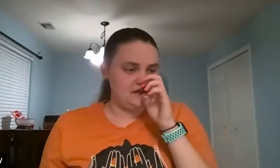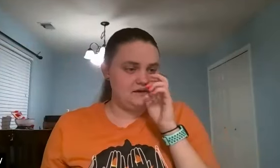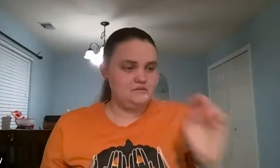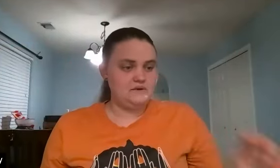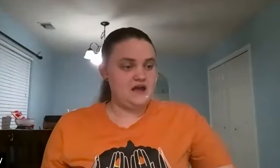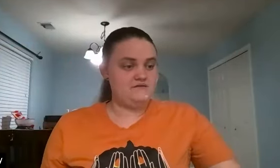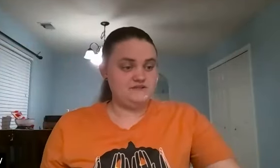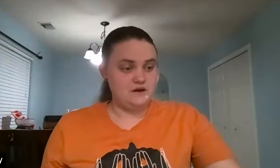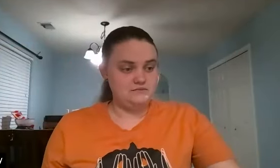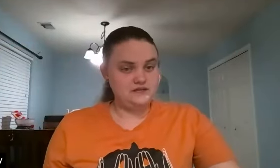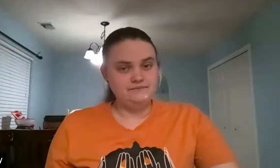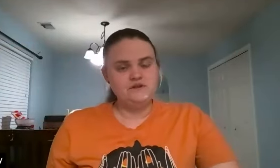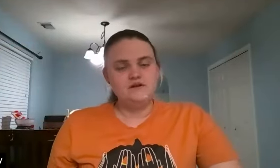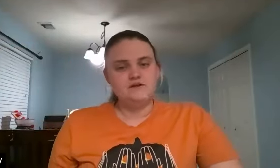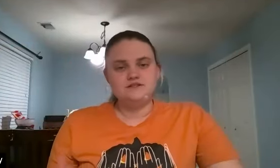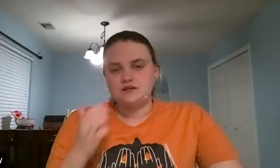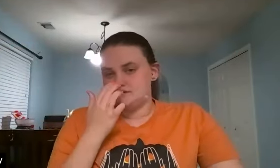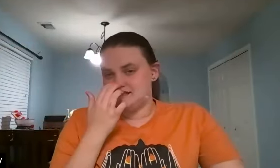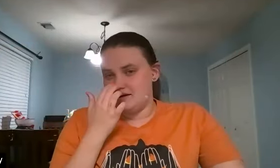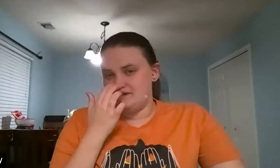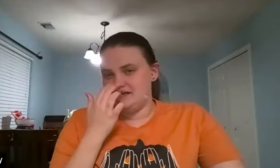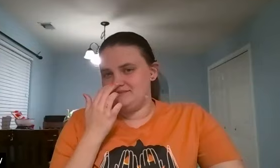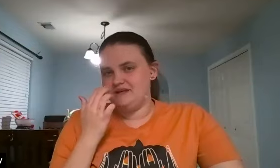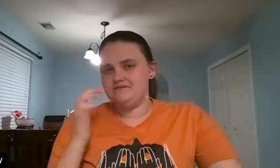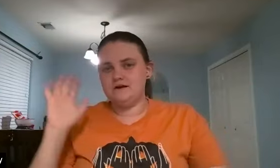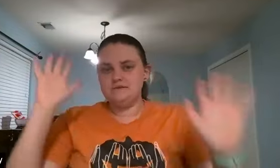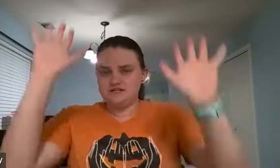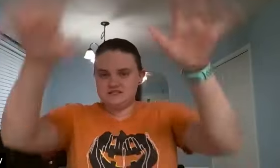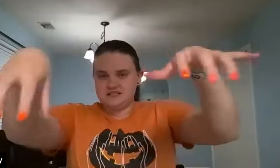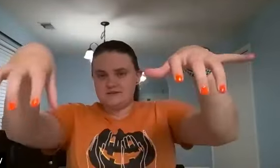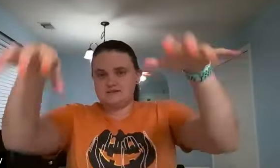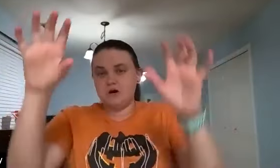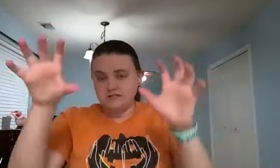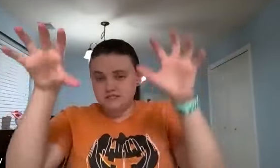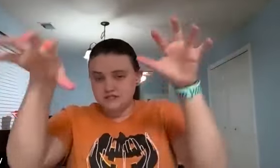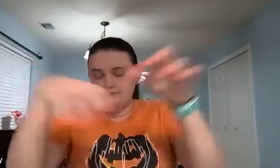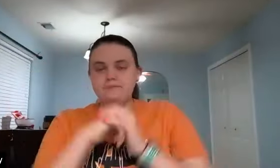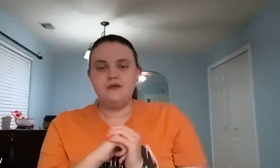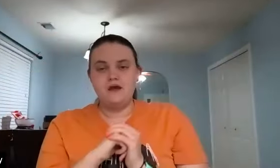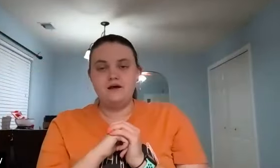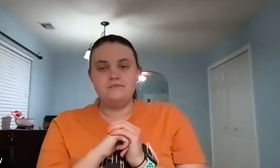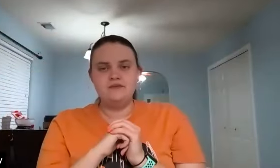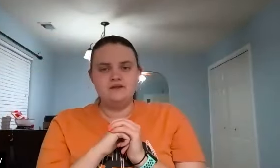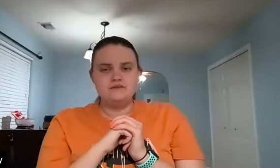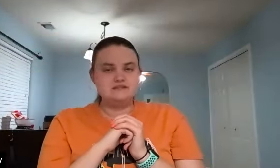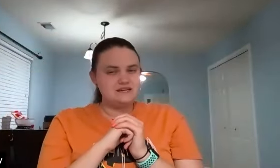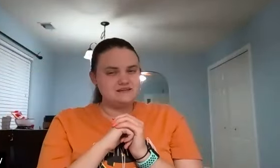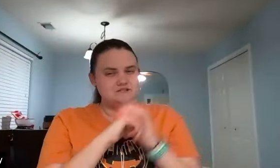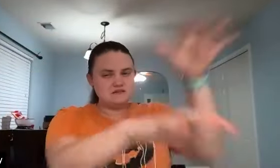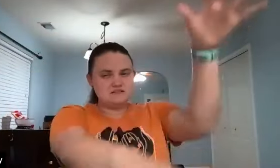Then we have zombie. So zombie can be very much the same as monster. The slight difference is I'll see